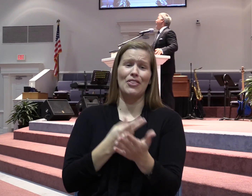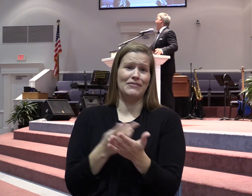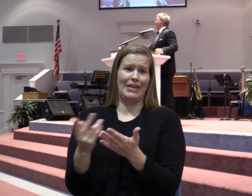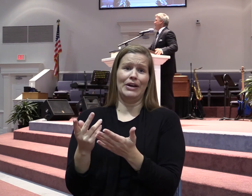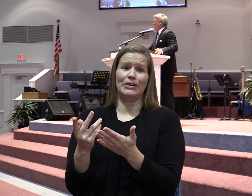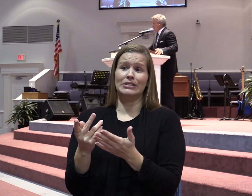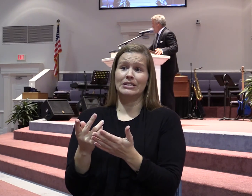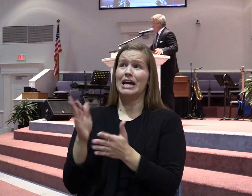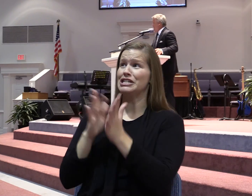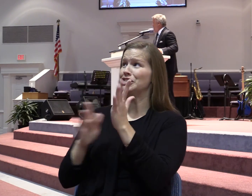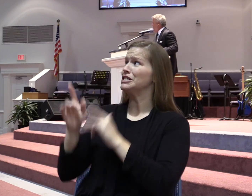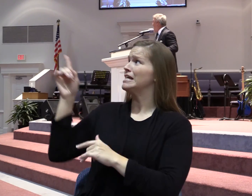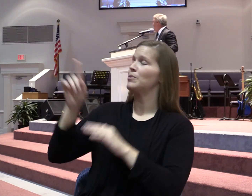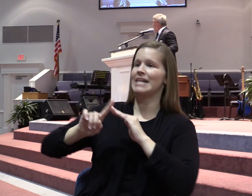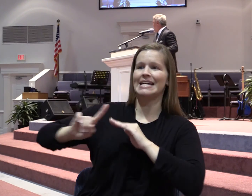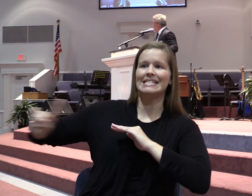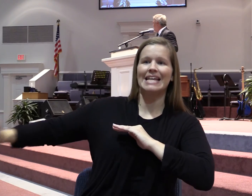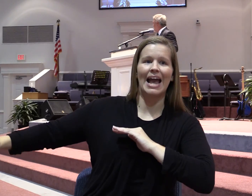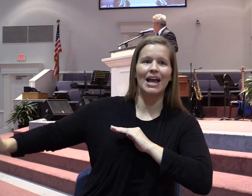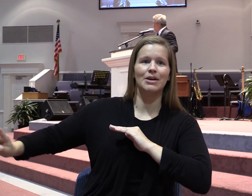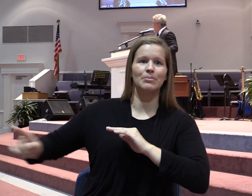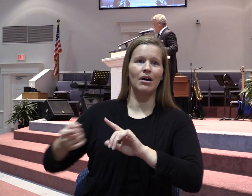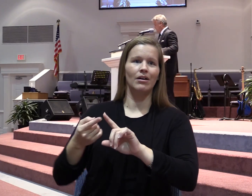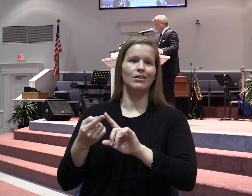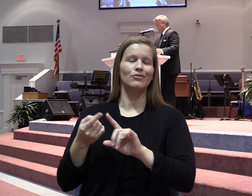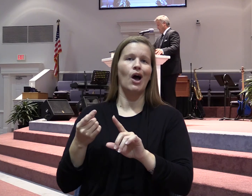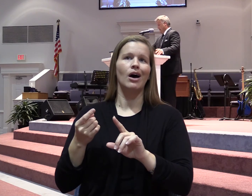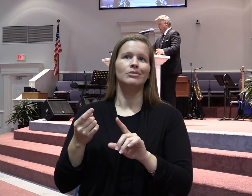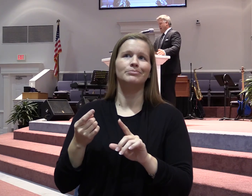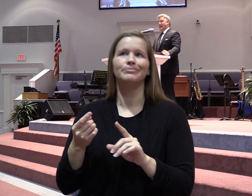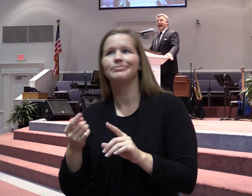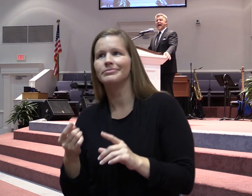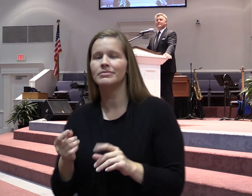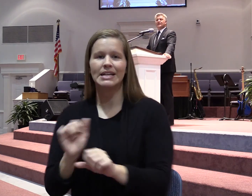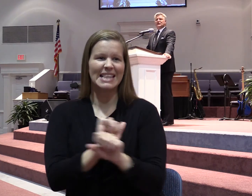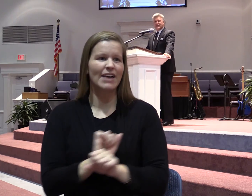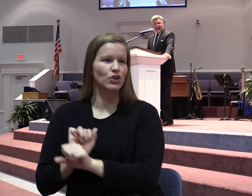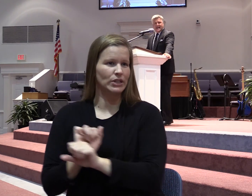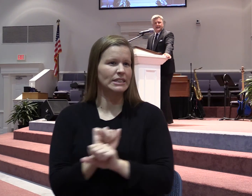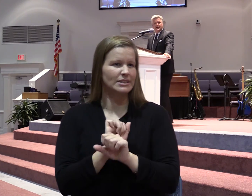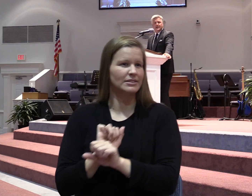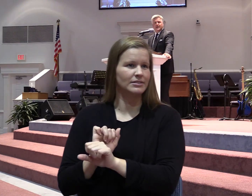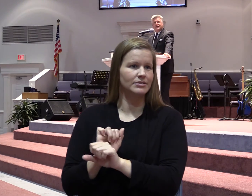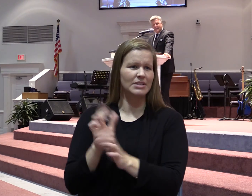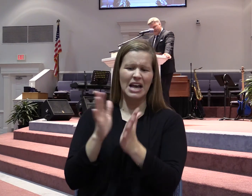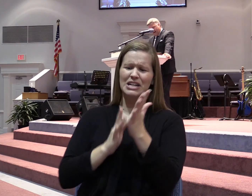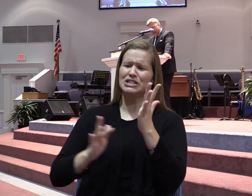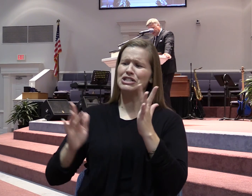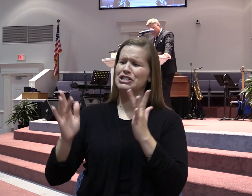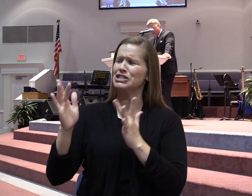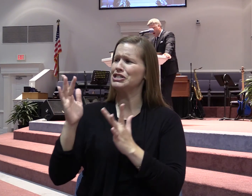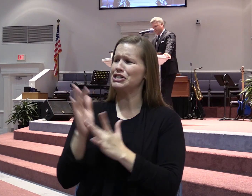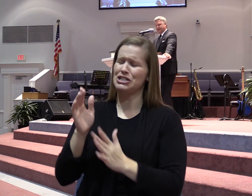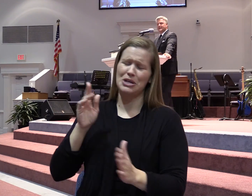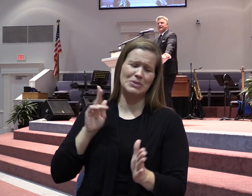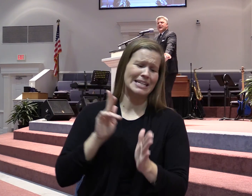He was the escape from the tyranny. Amen. The Lamb slain from the foundation